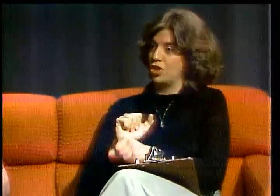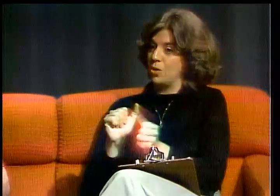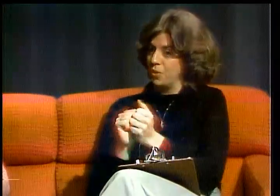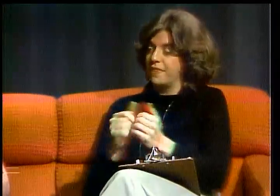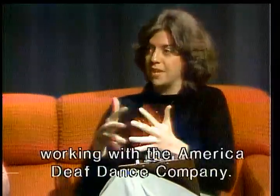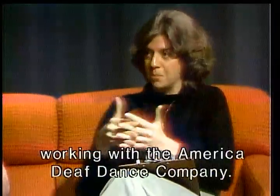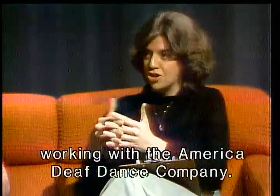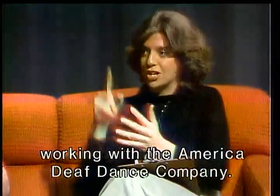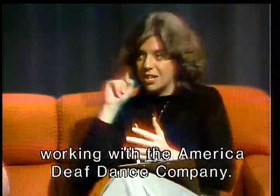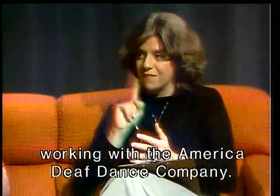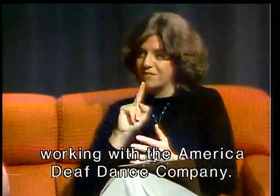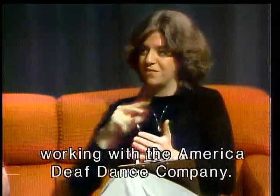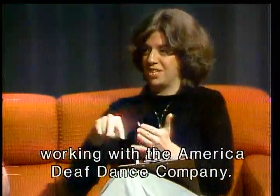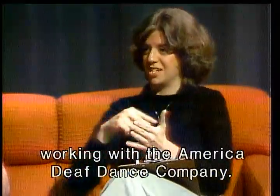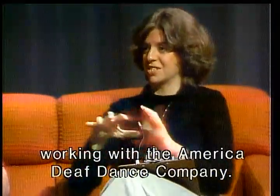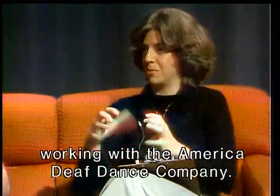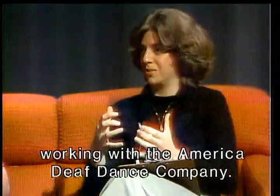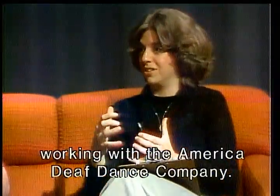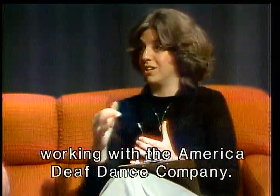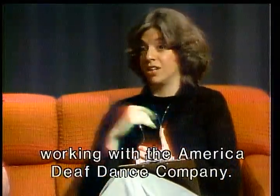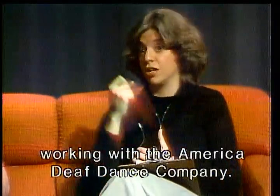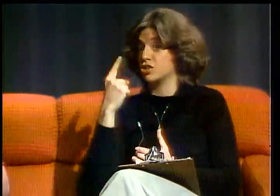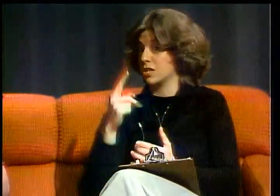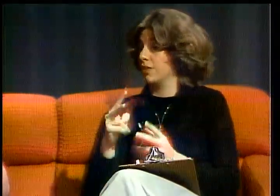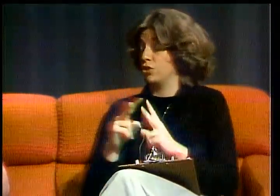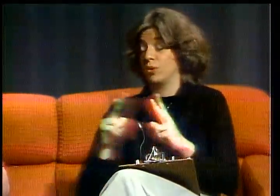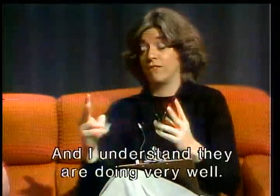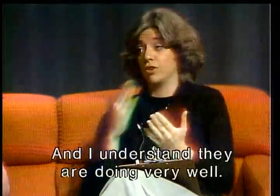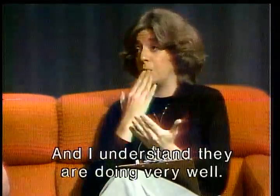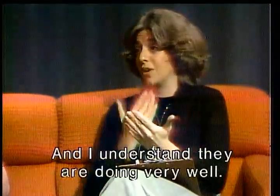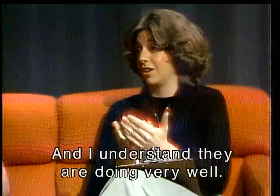with the American Deaf Dance Company, and I understand they're doing very well.